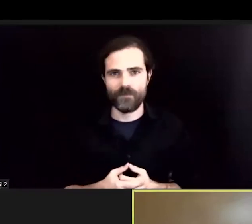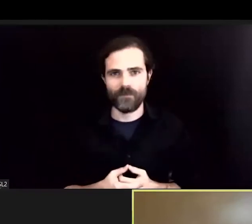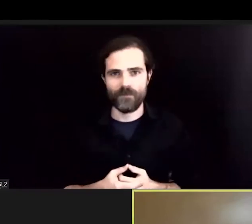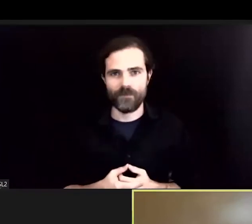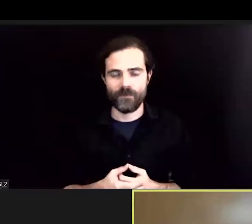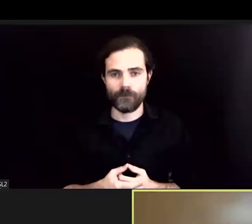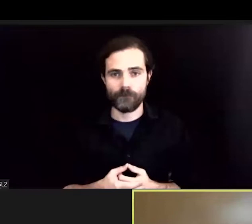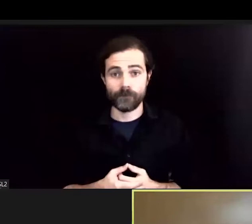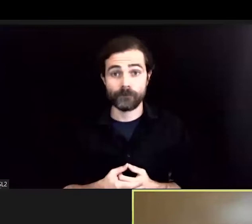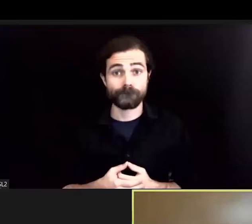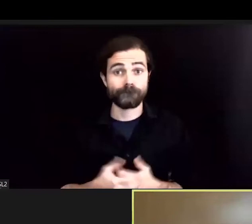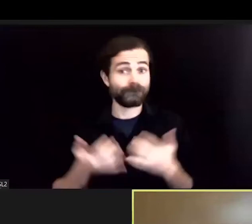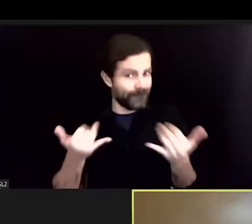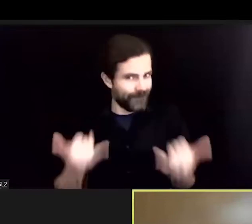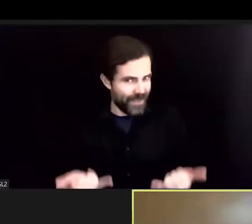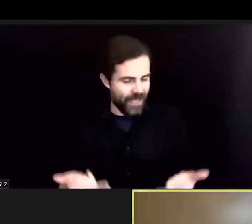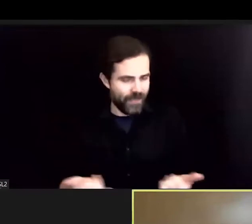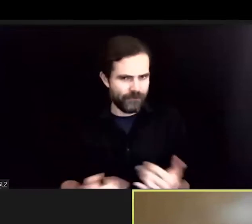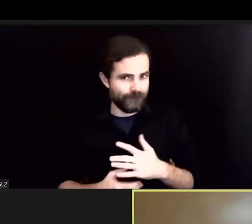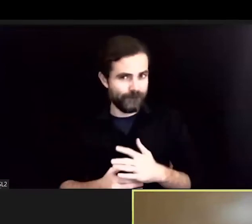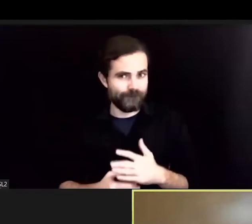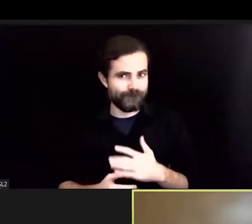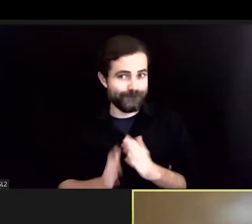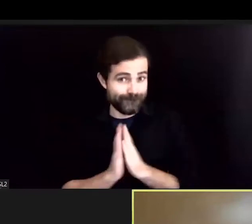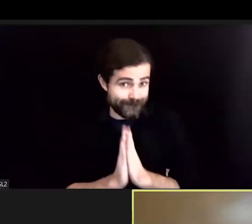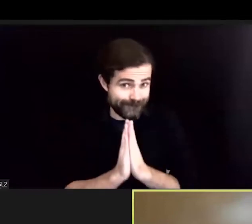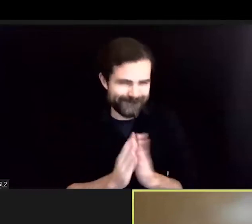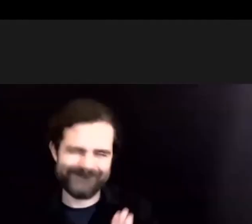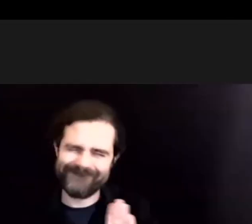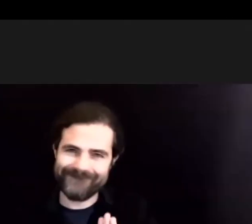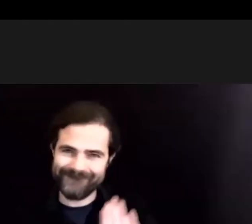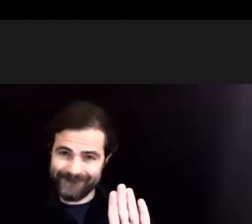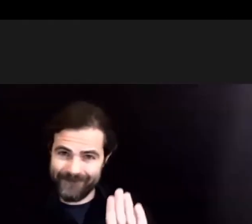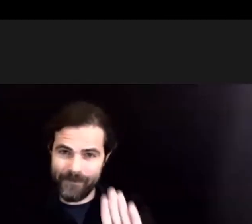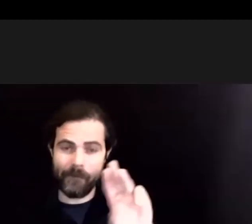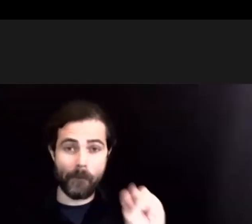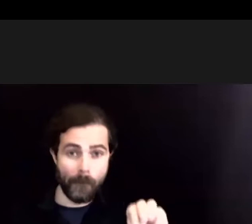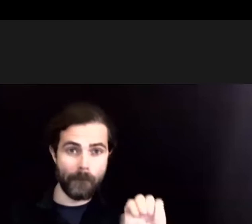Let me now to introduce to Miguel Buitrabo.